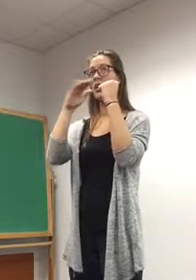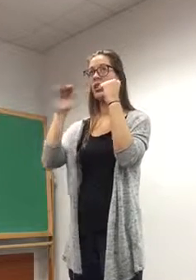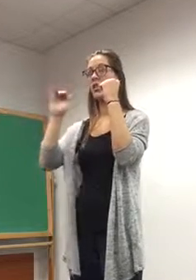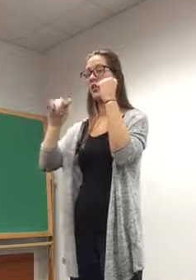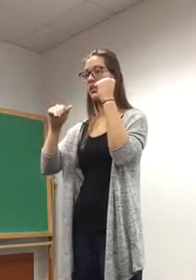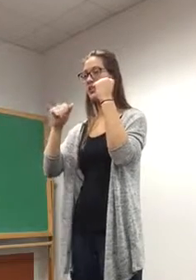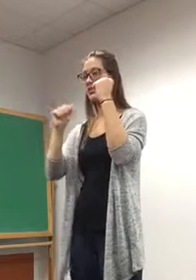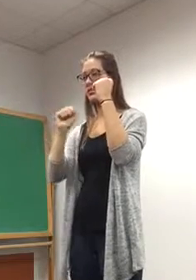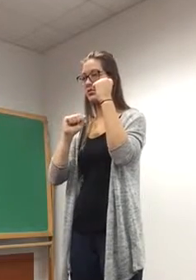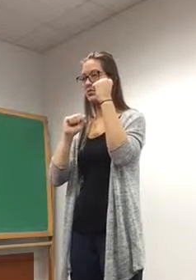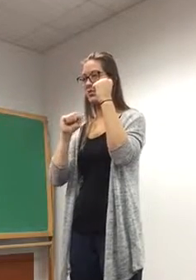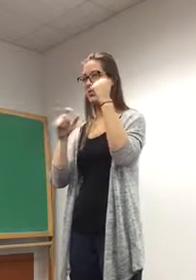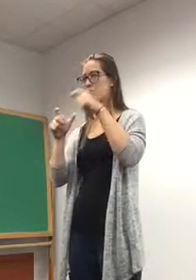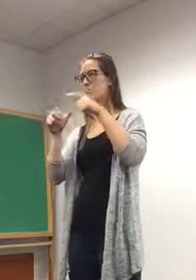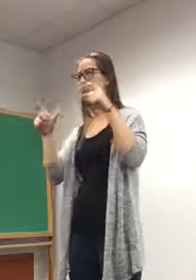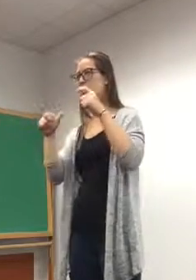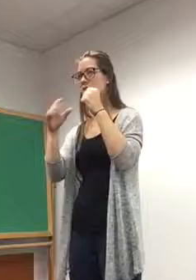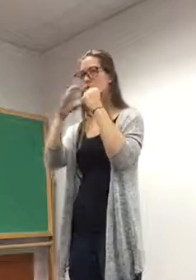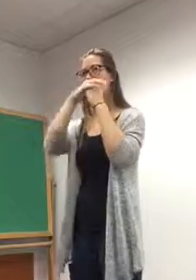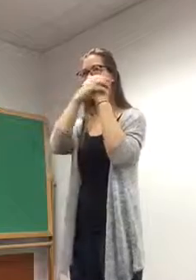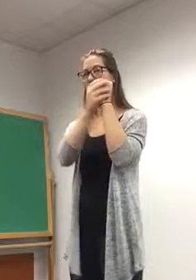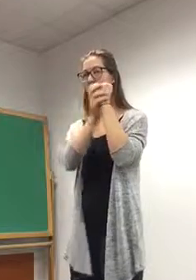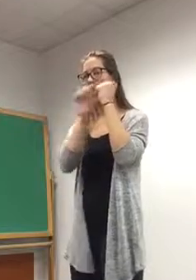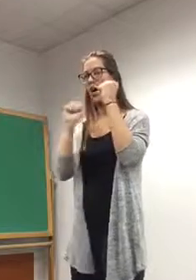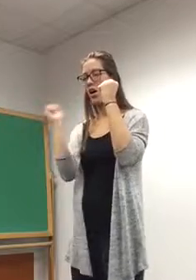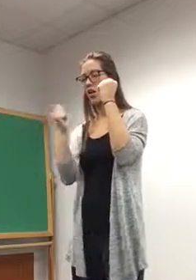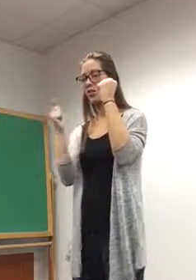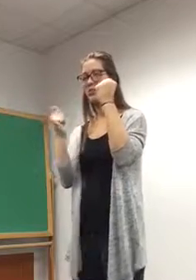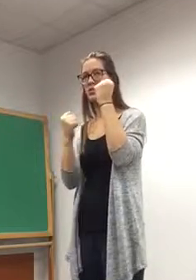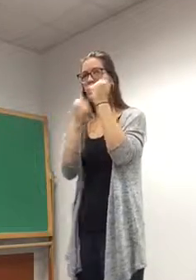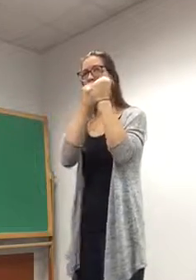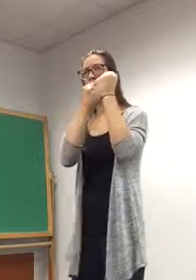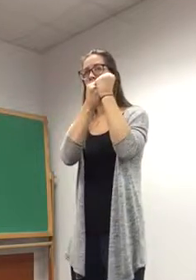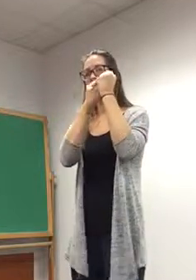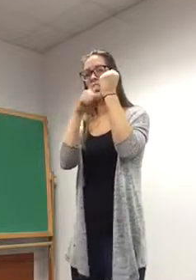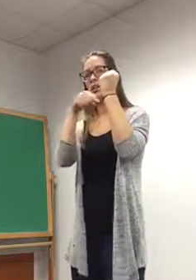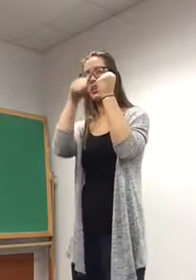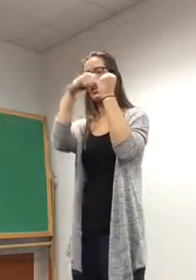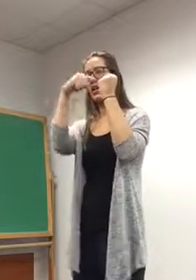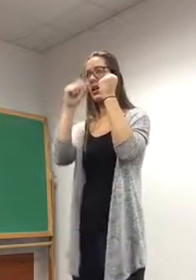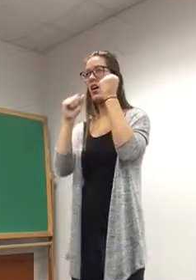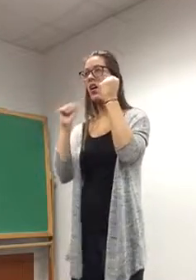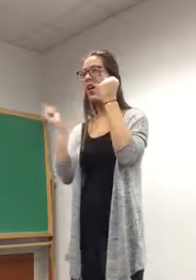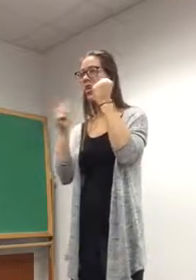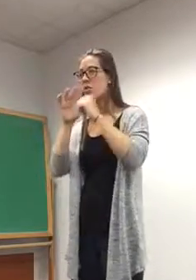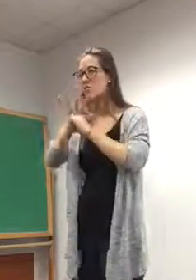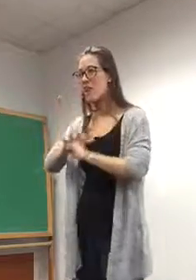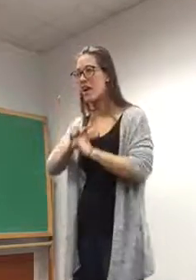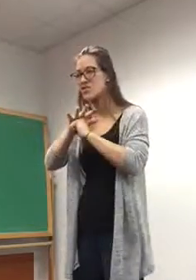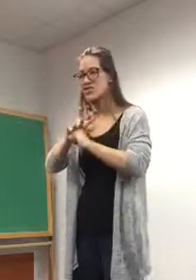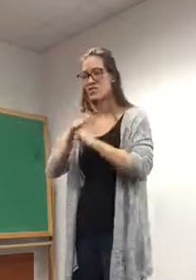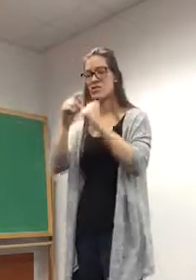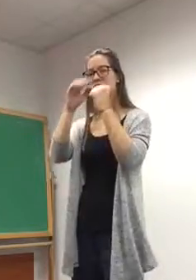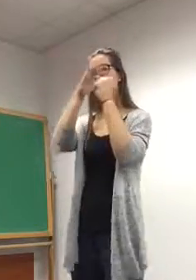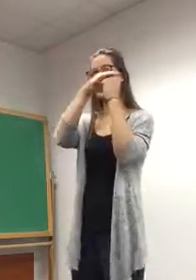big structure, where all the support's going to be, where all this pressure is going to be when you're walking and jumping and running, and it's the thickest part of the